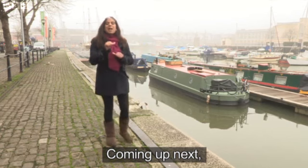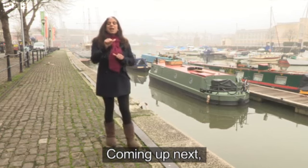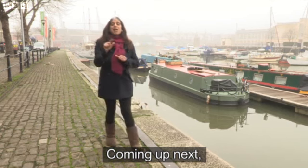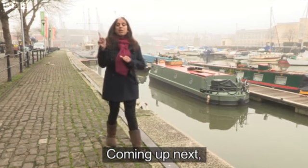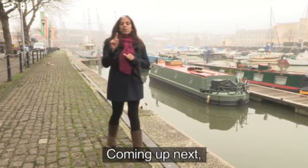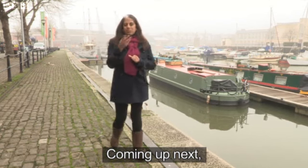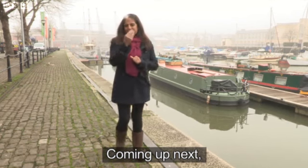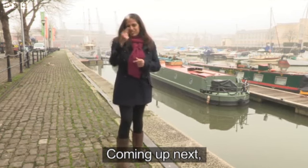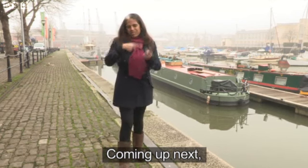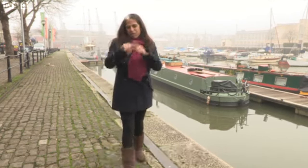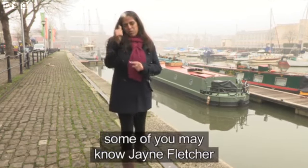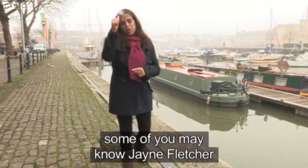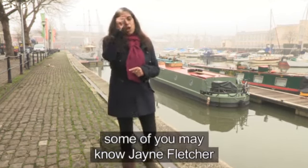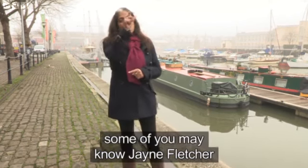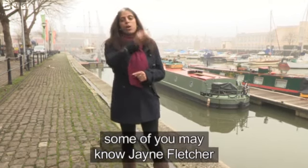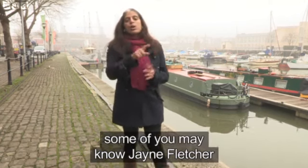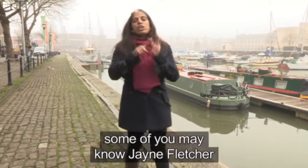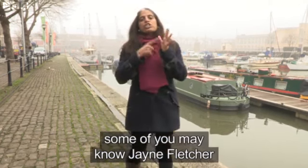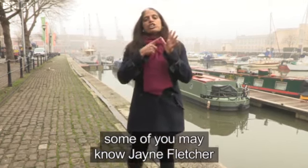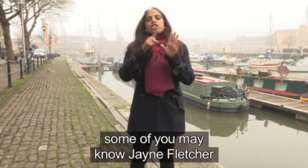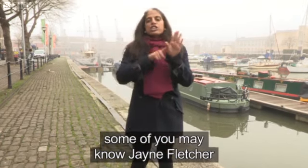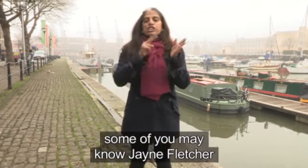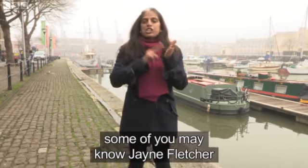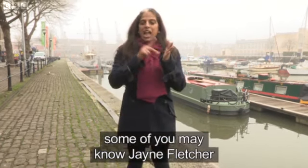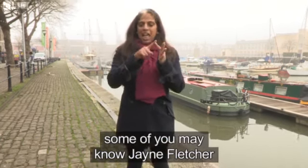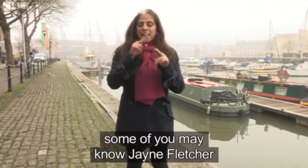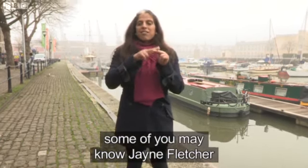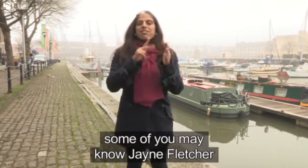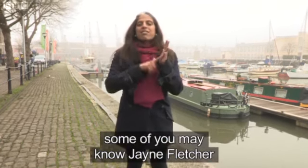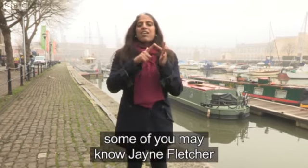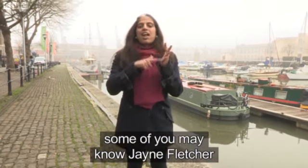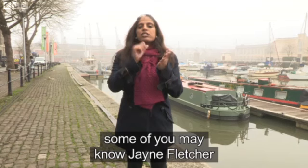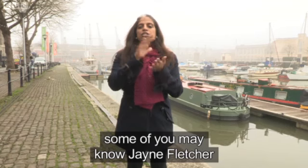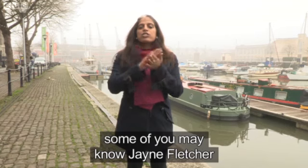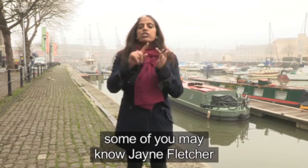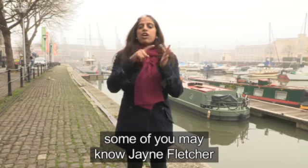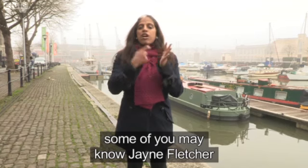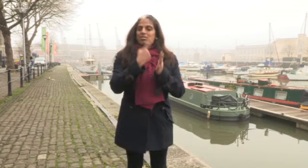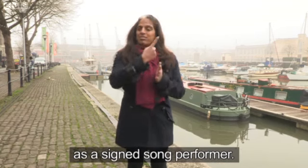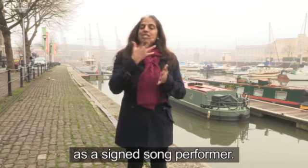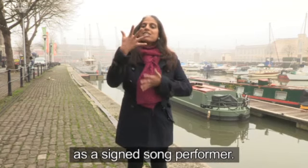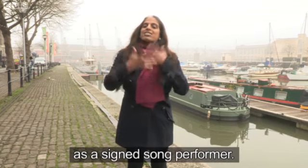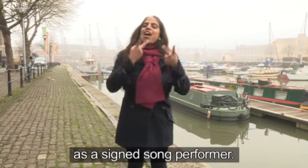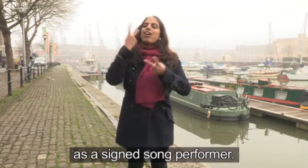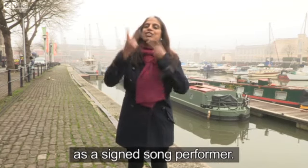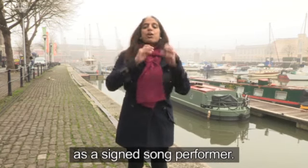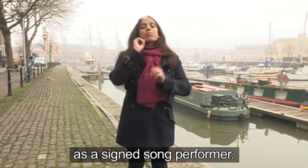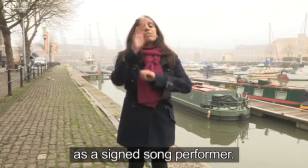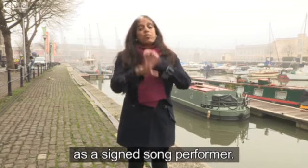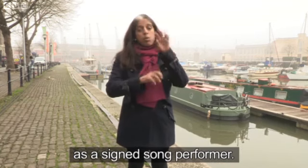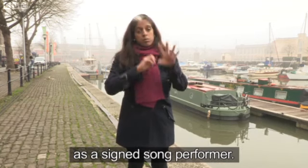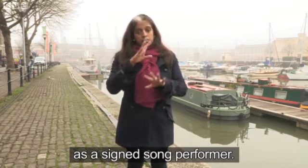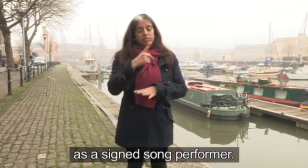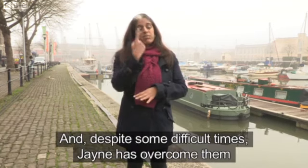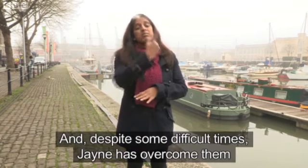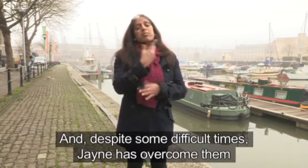Coming up next, some of you may know Jayne Fletcher as a signed song performer. And despite some